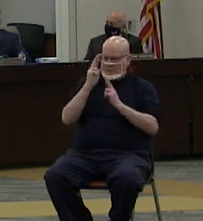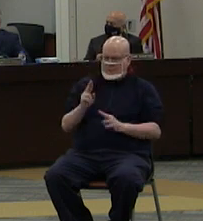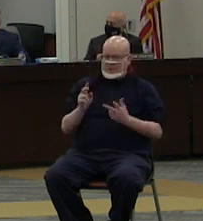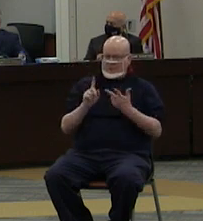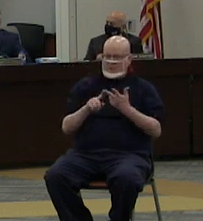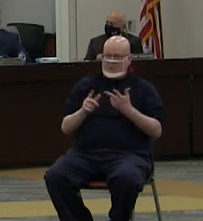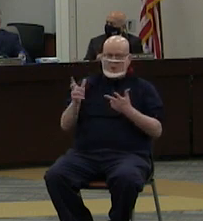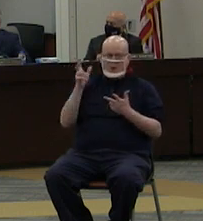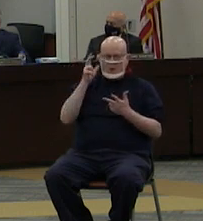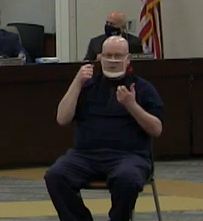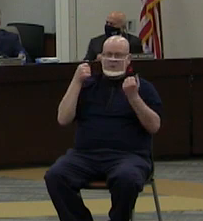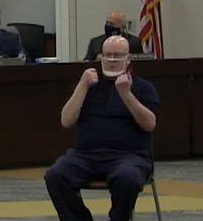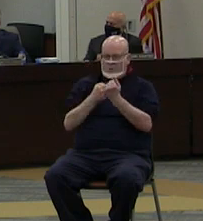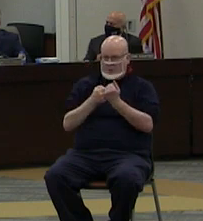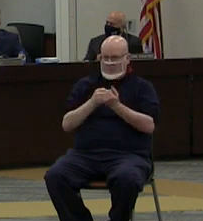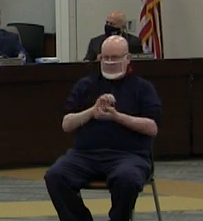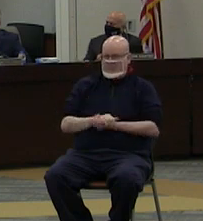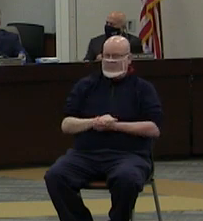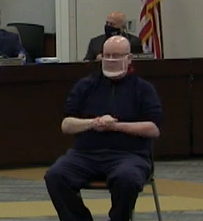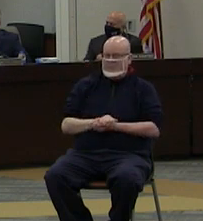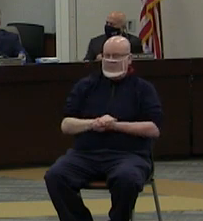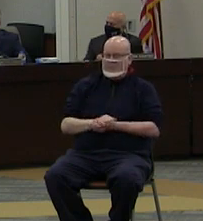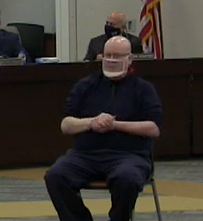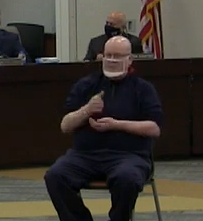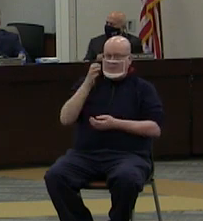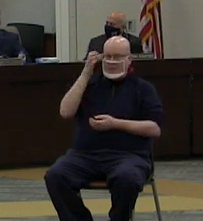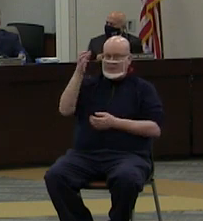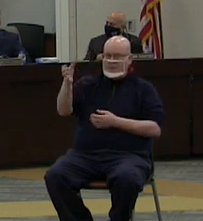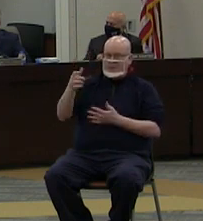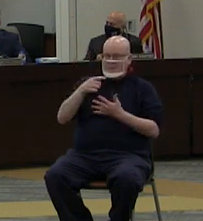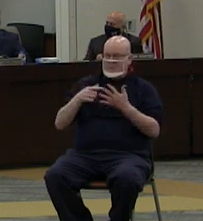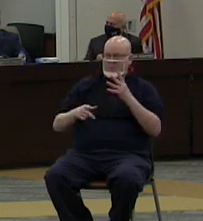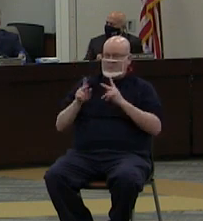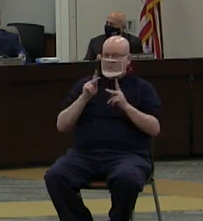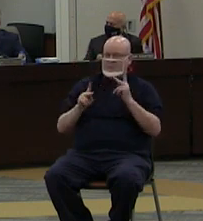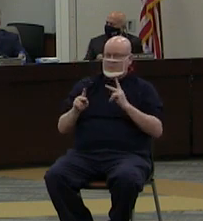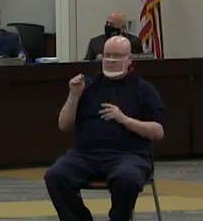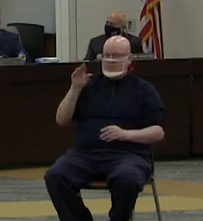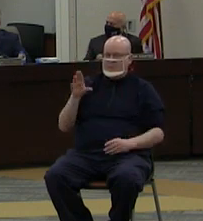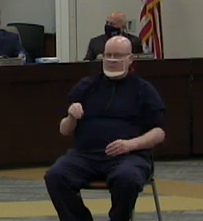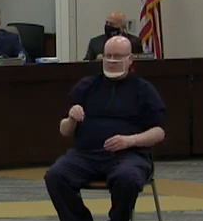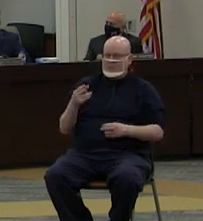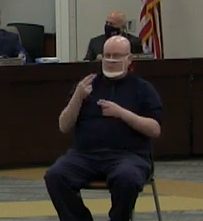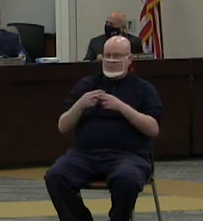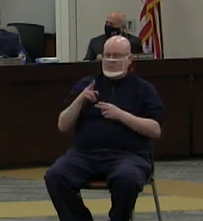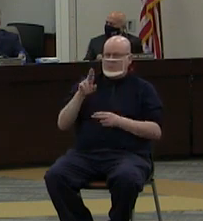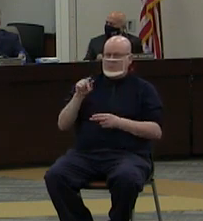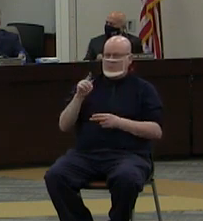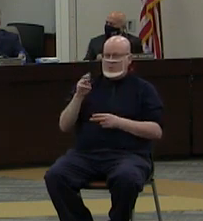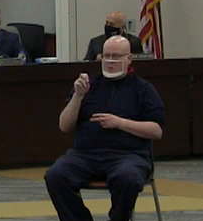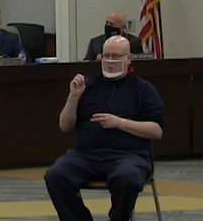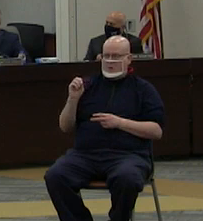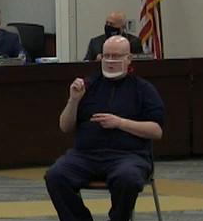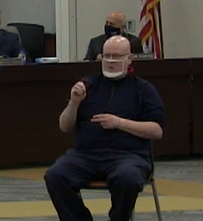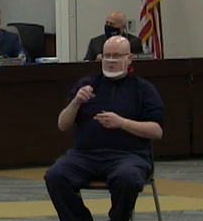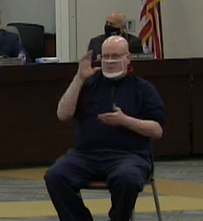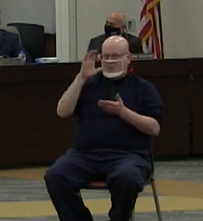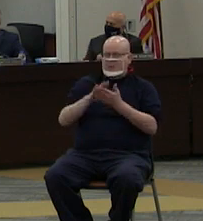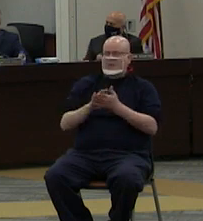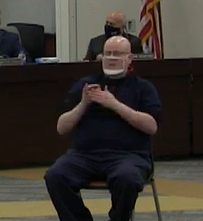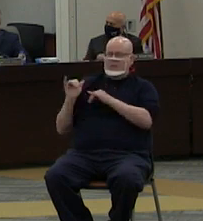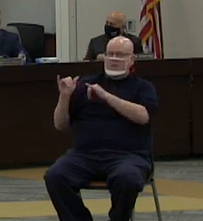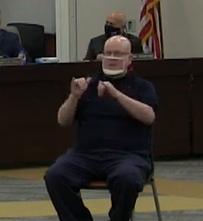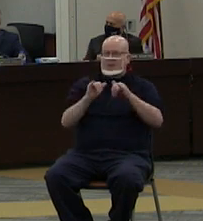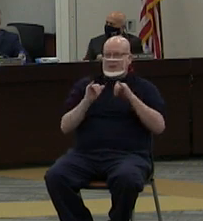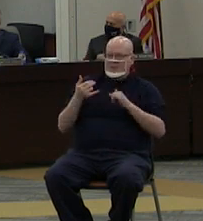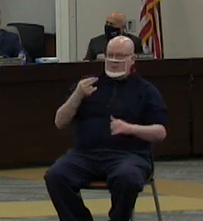supported. There's a concept common among the people of sub-Saharan Africa known as Ubuntu. It's a belief in common humanity, and it is